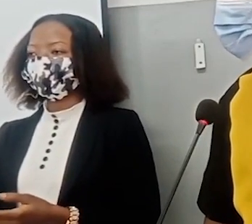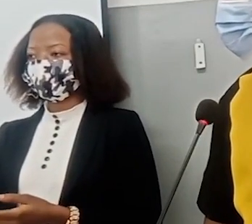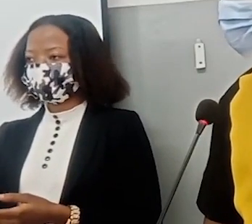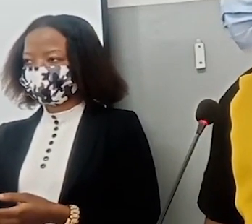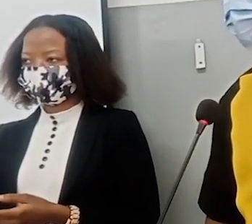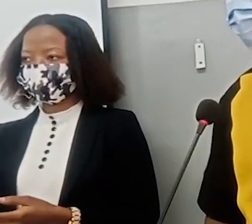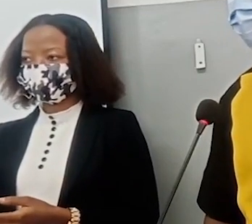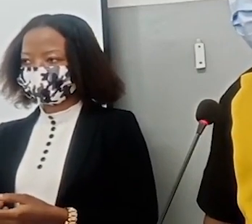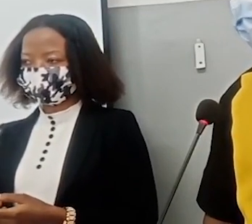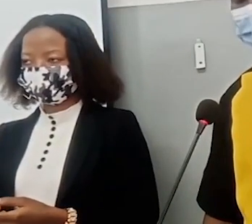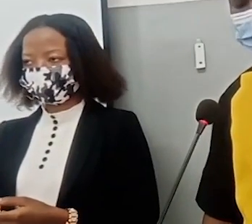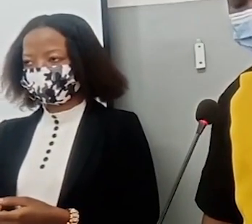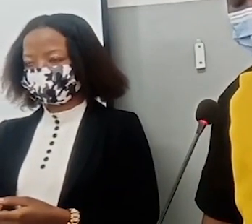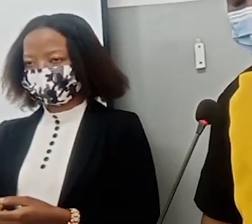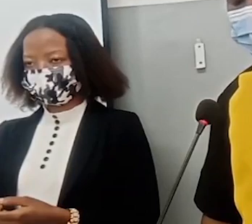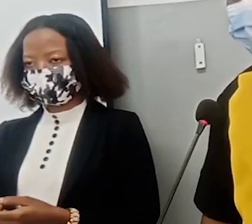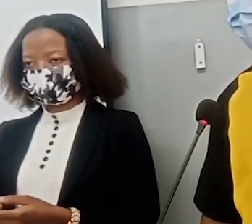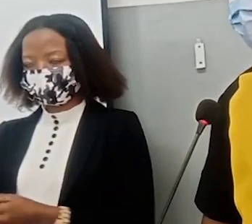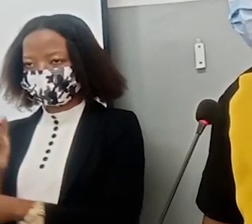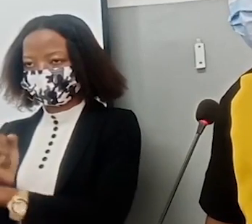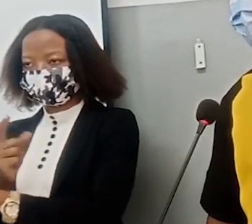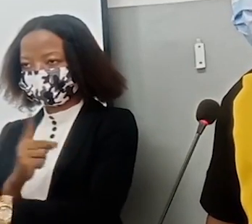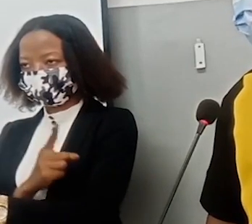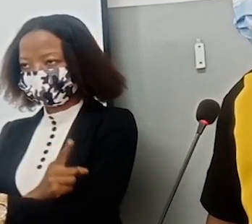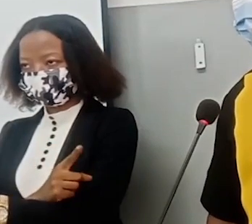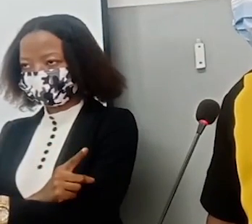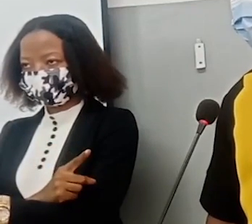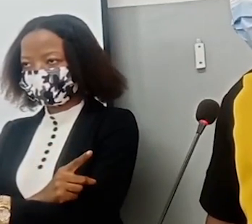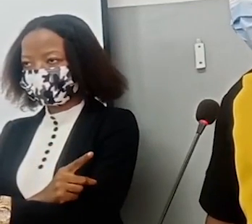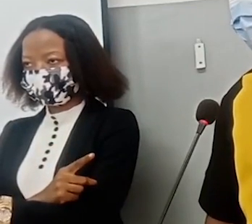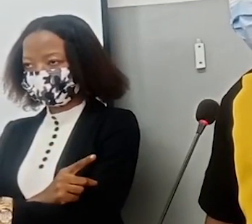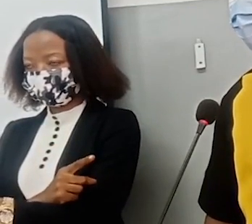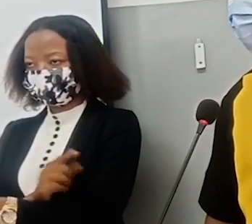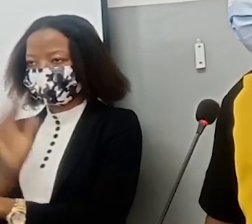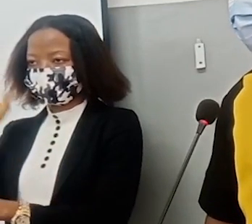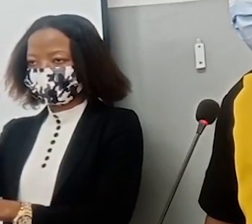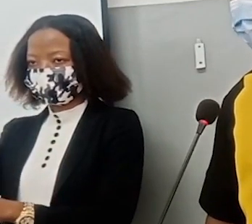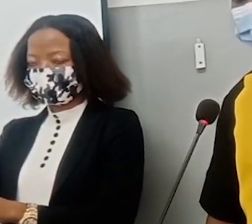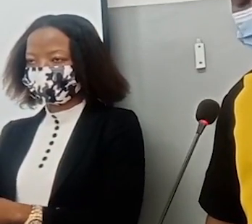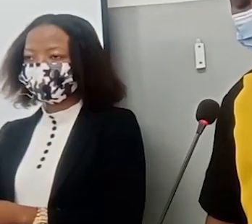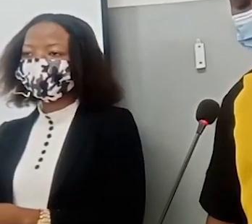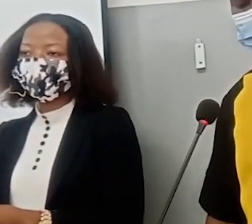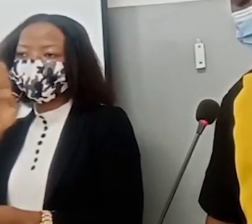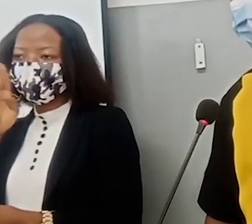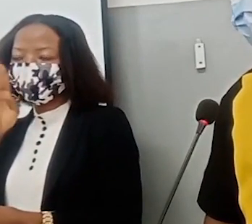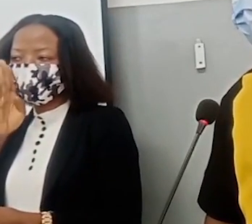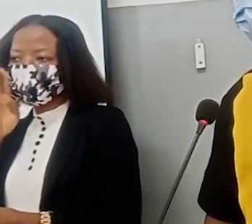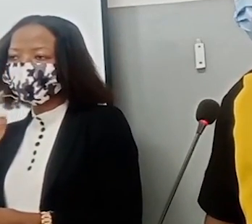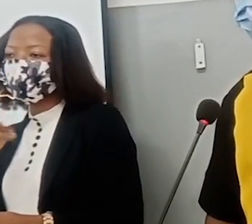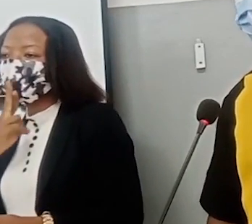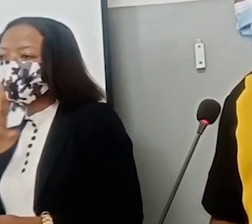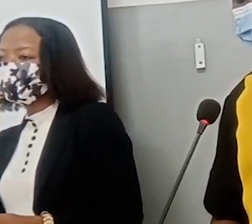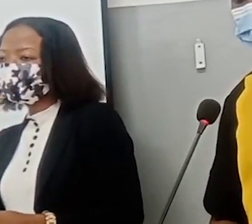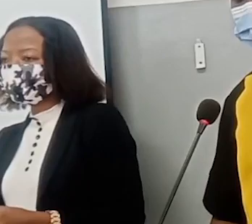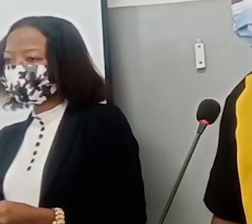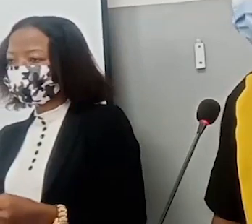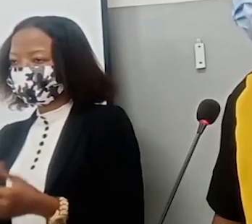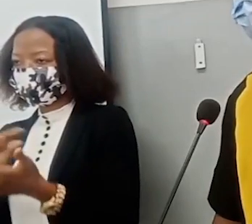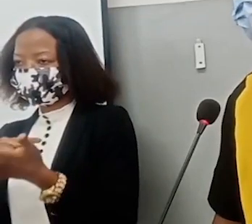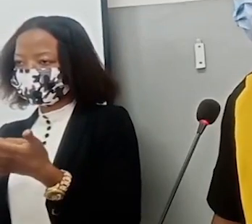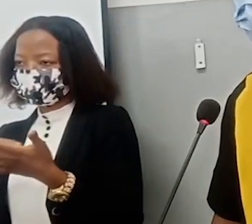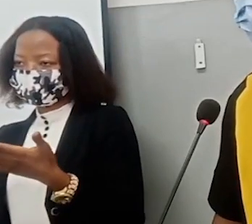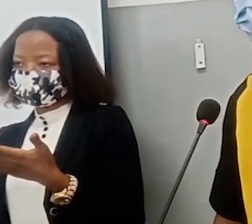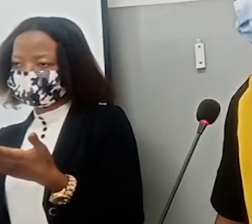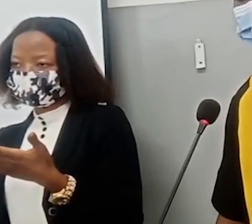is the 19th, Sierra Leone will be on the red list based on the risk assessment that the United Kingdom government has